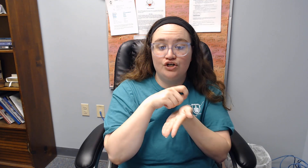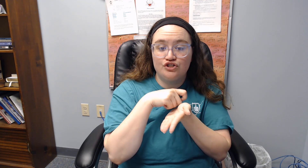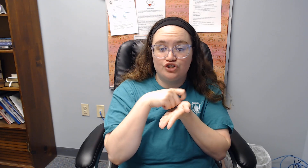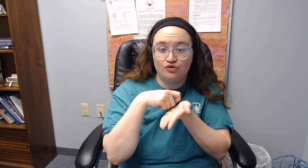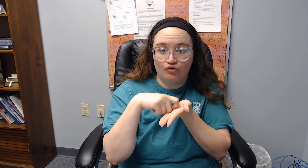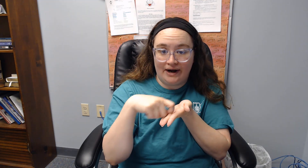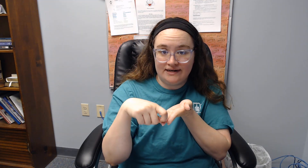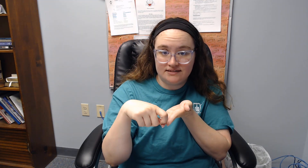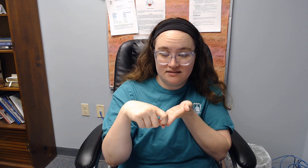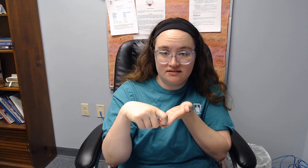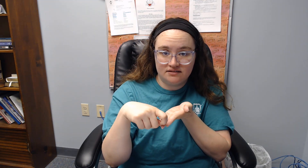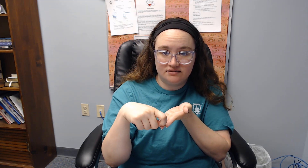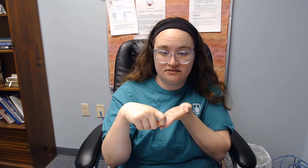To write